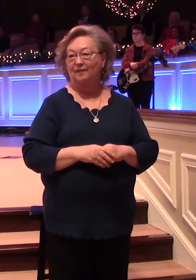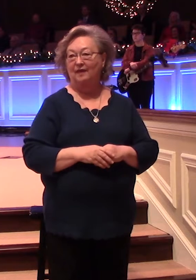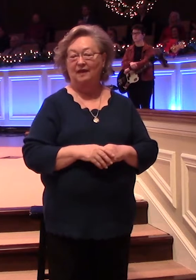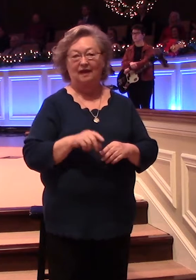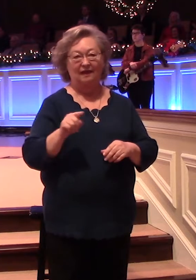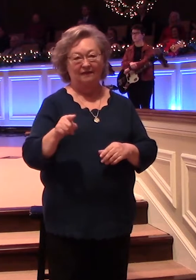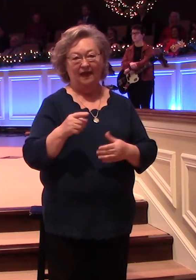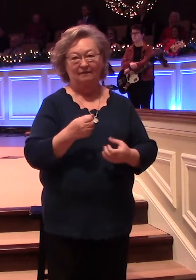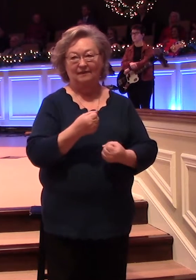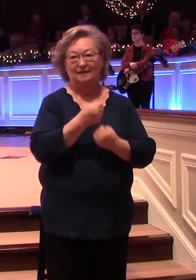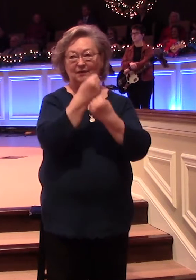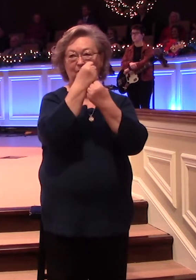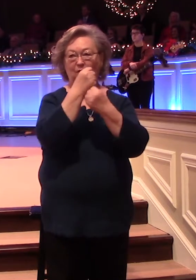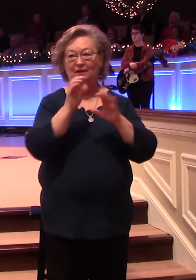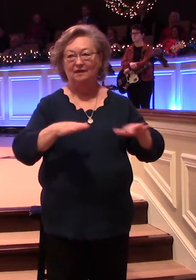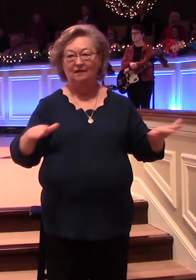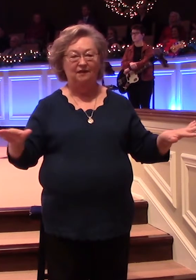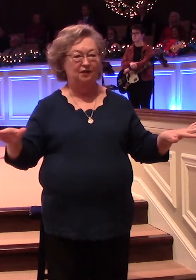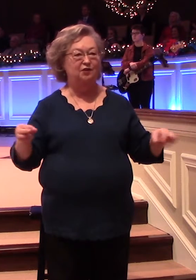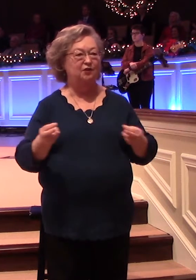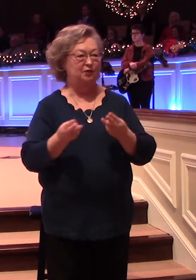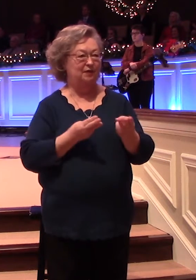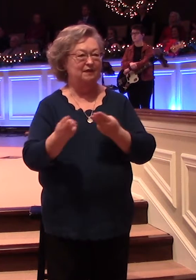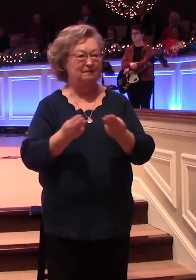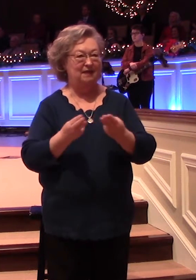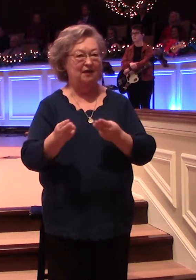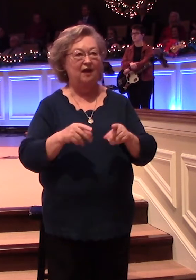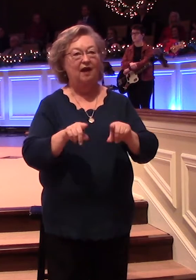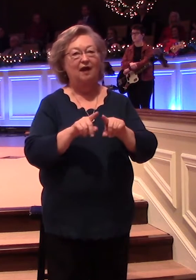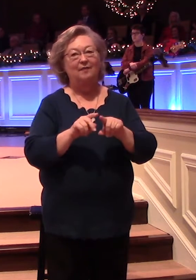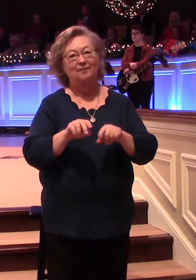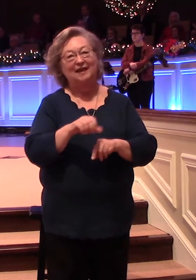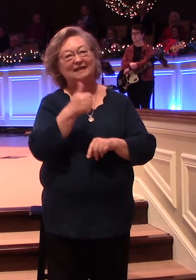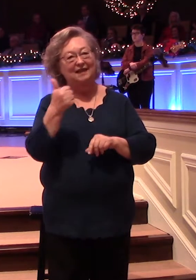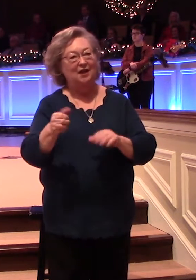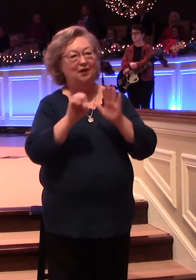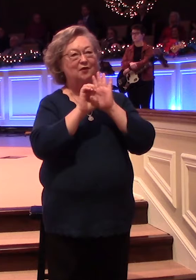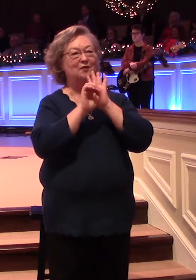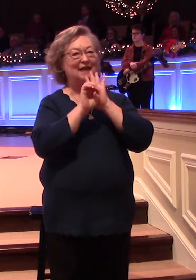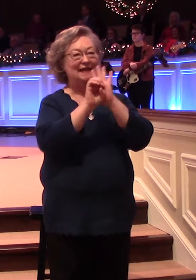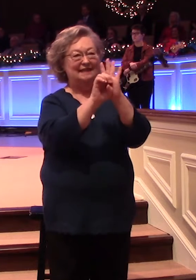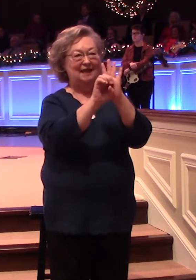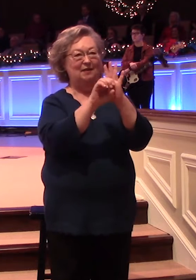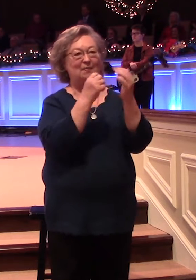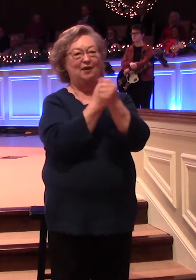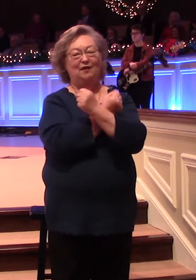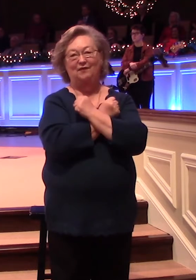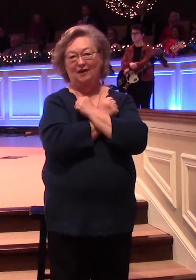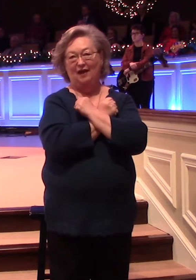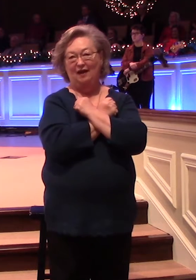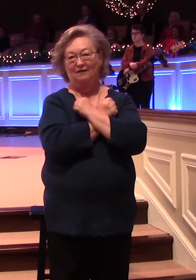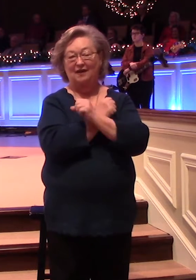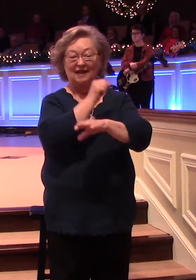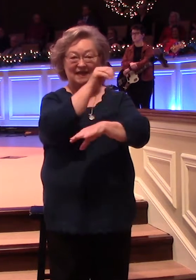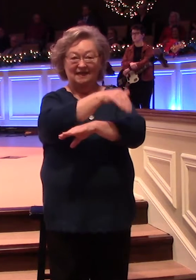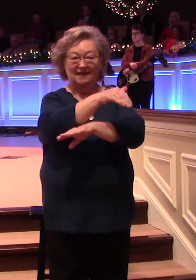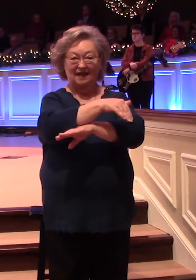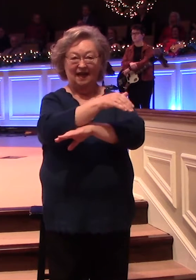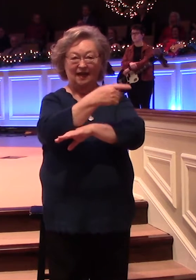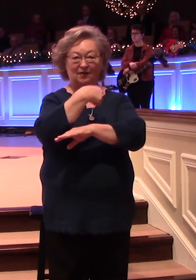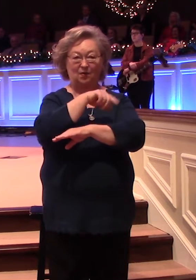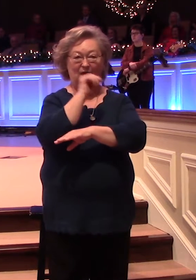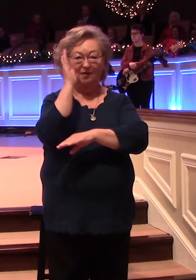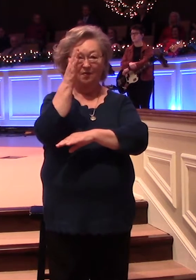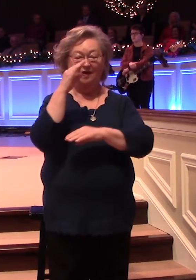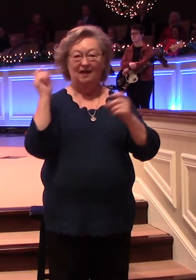ministry. Also, a great exemplar of love is going to be tonight. We're going to celebrate the life and ministry